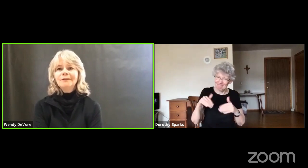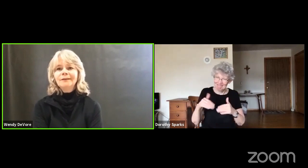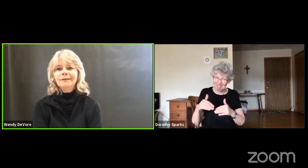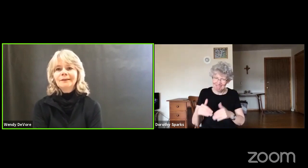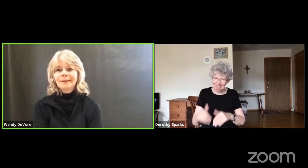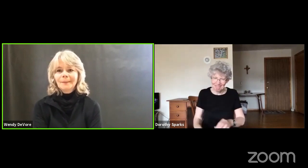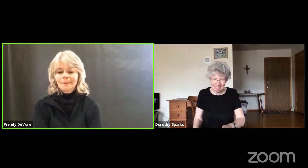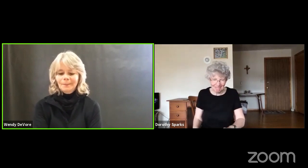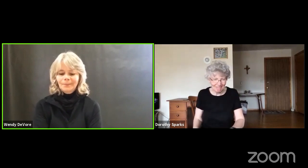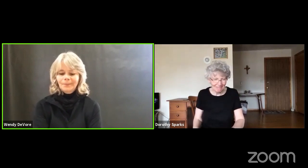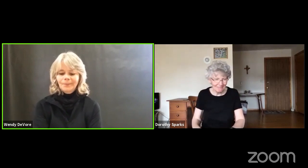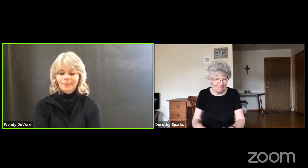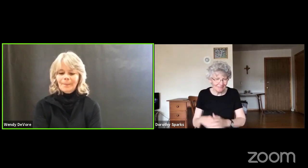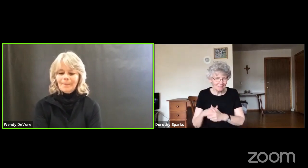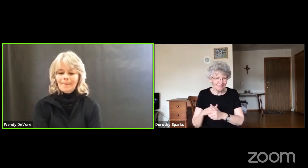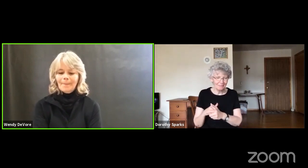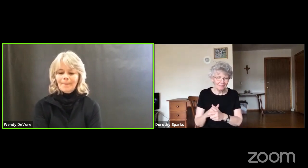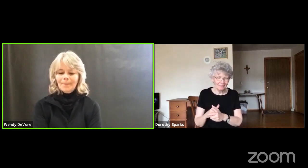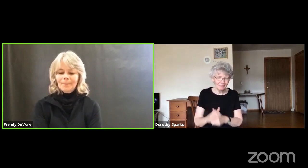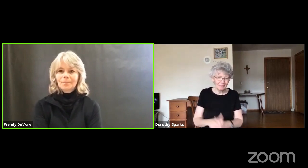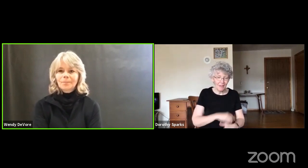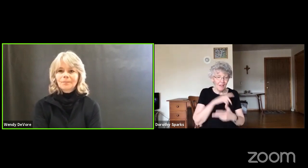honor Jesus.